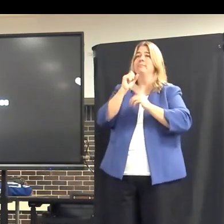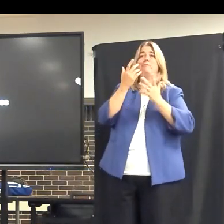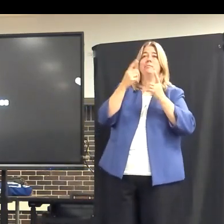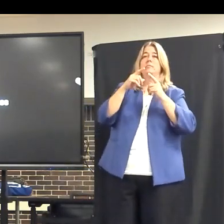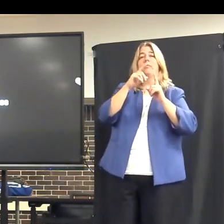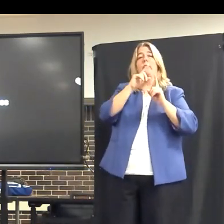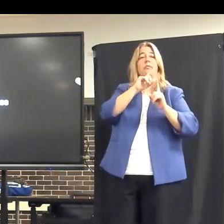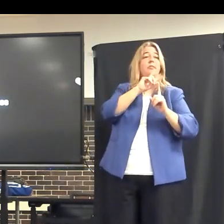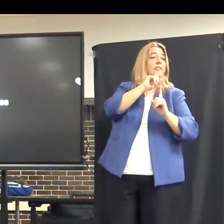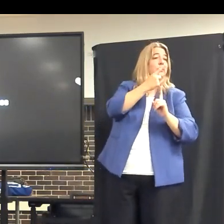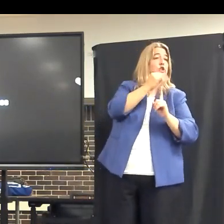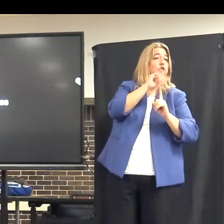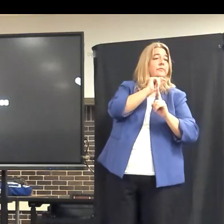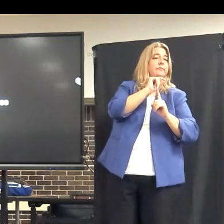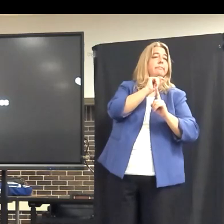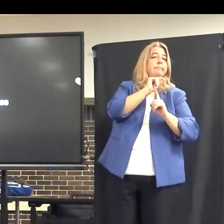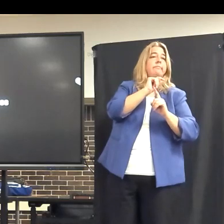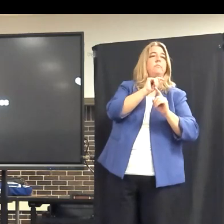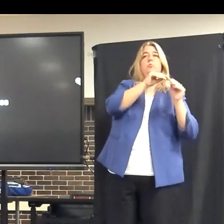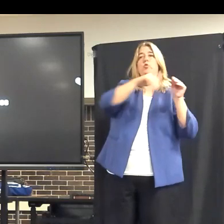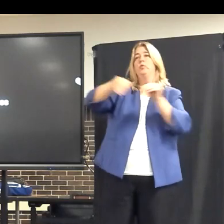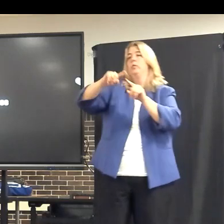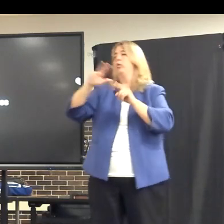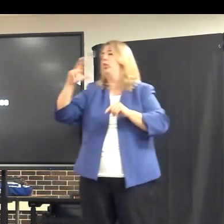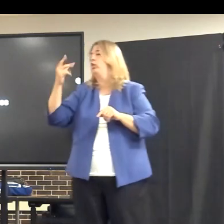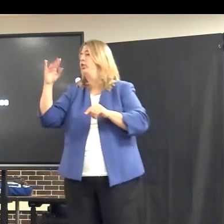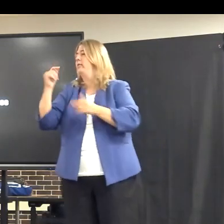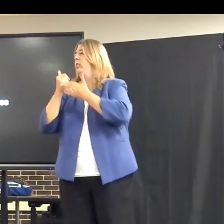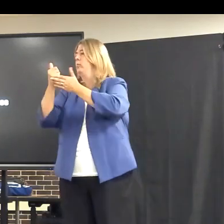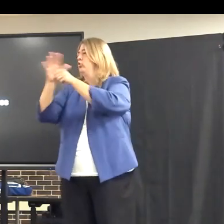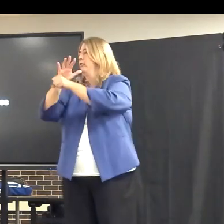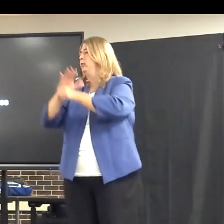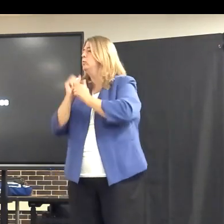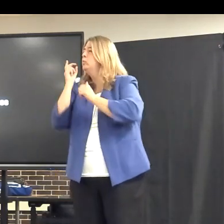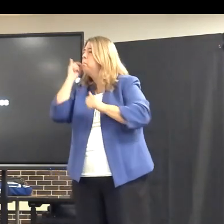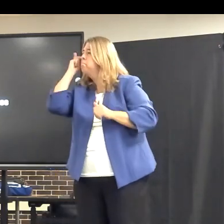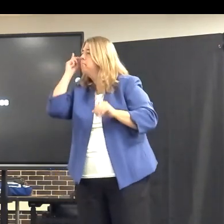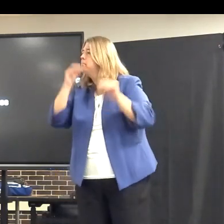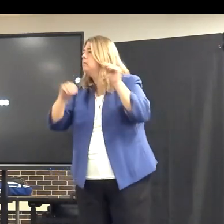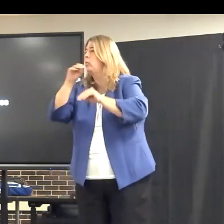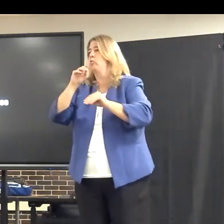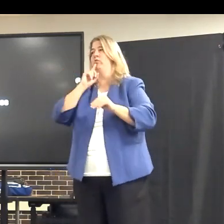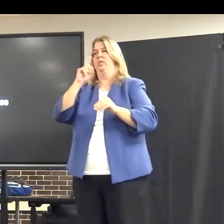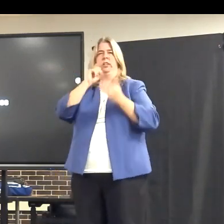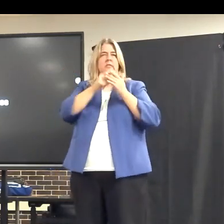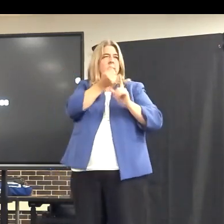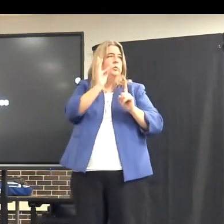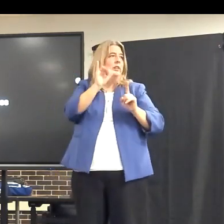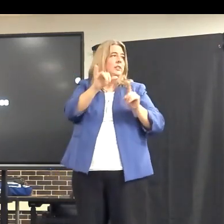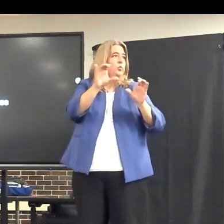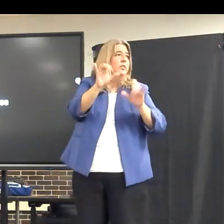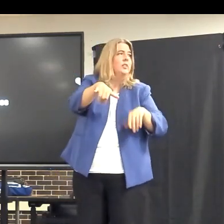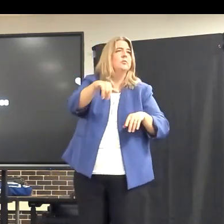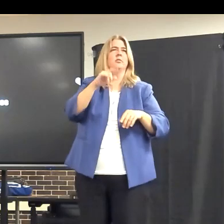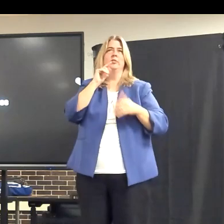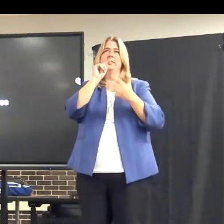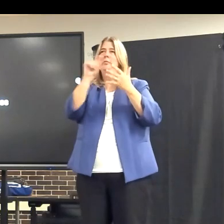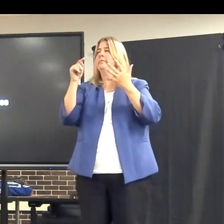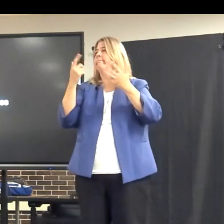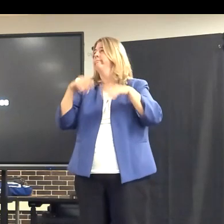that changed shifts. They went from first shift to third shift to make sure we had plenty of coverage in